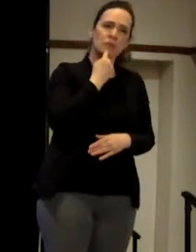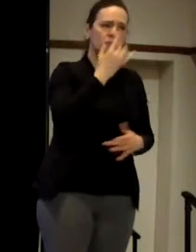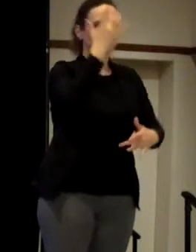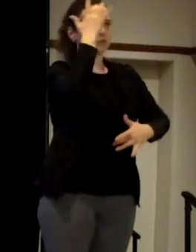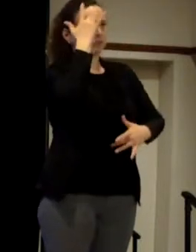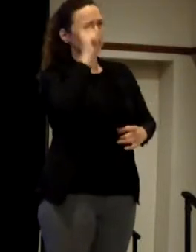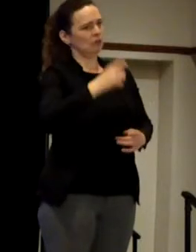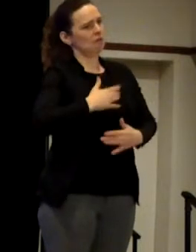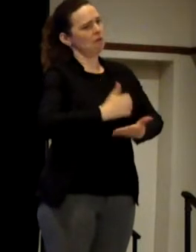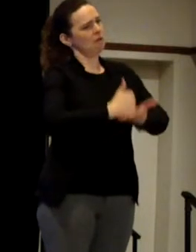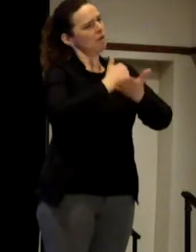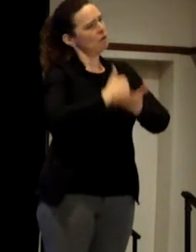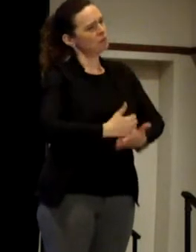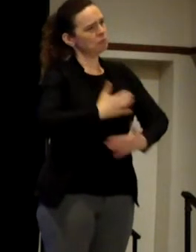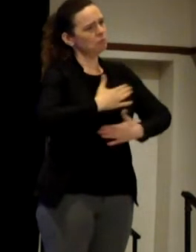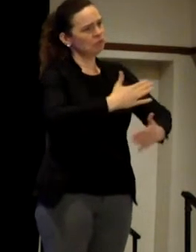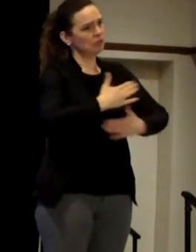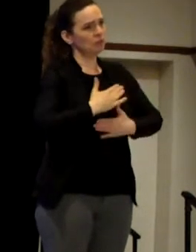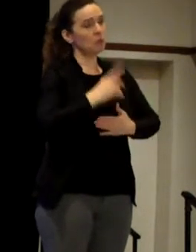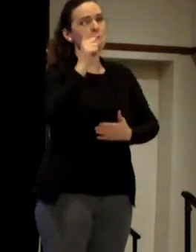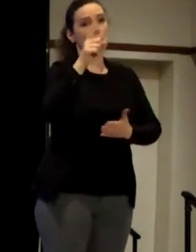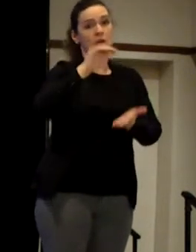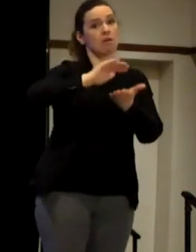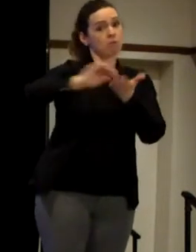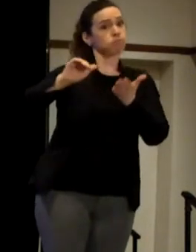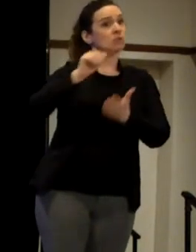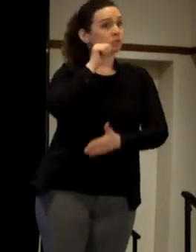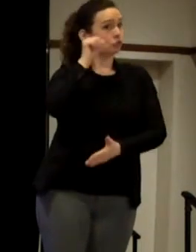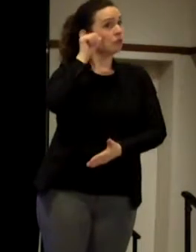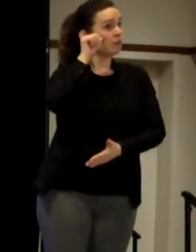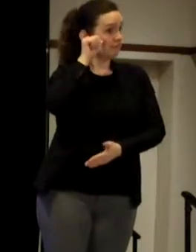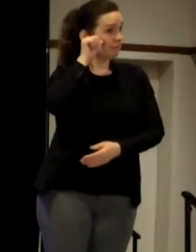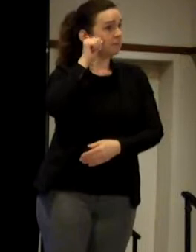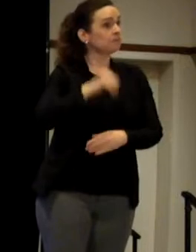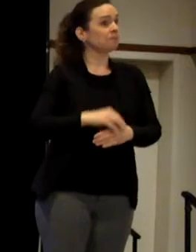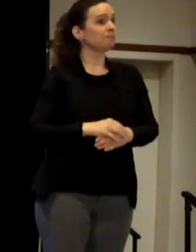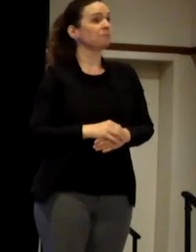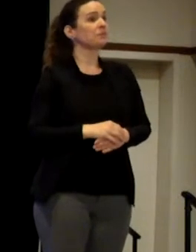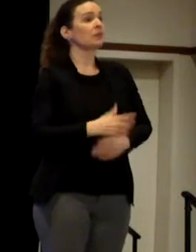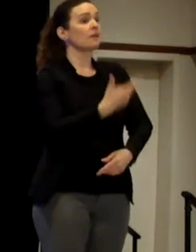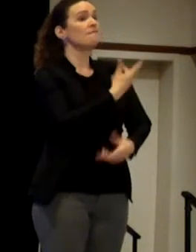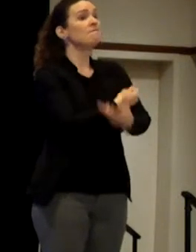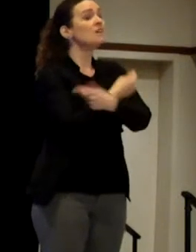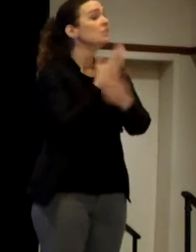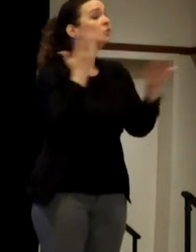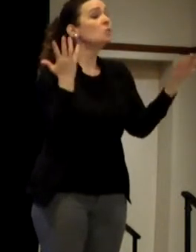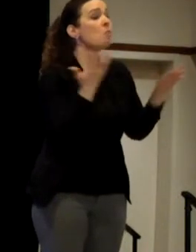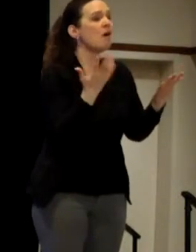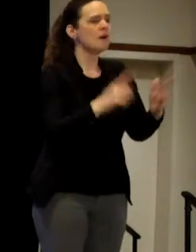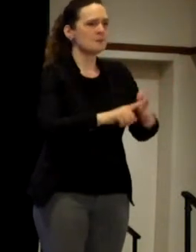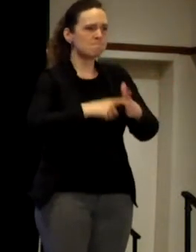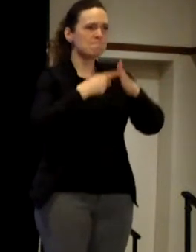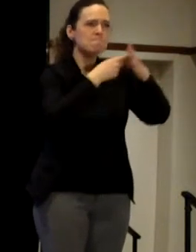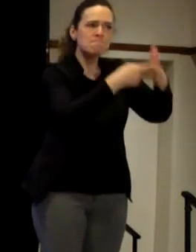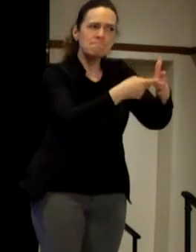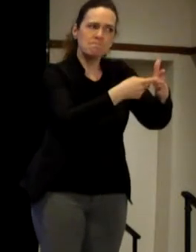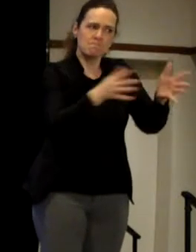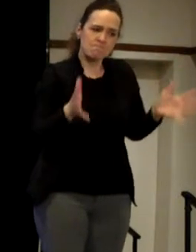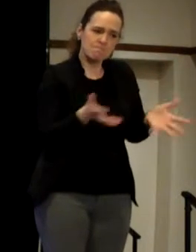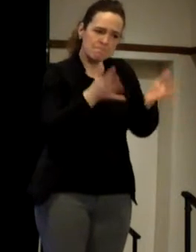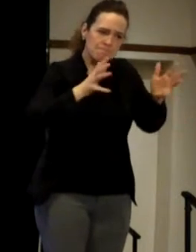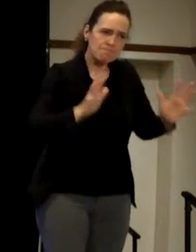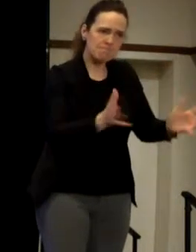good. On the vaccine, we have a new initiative today. We actually have a couple new initiatives, so let me get my notes